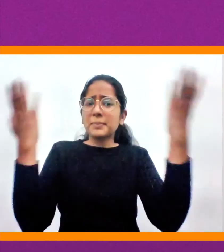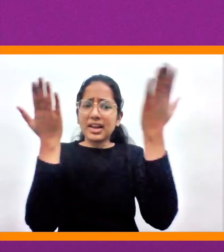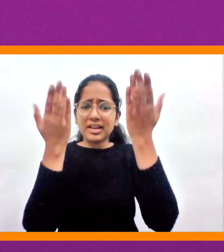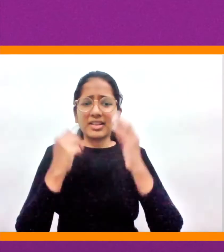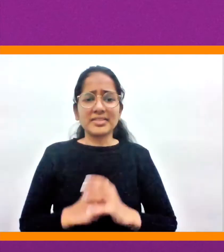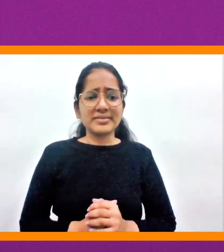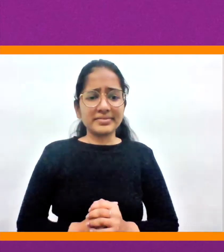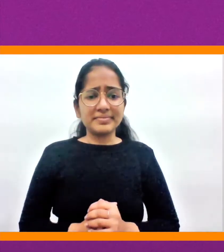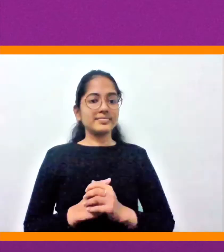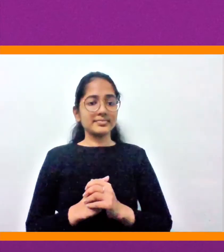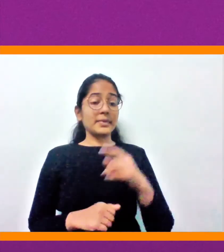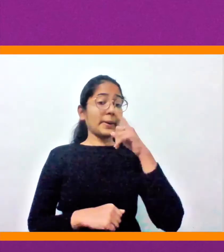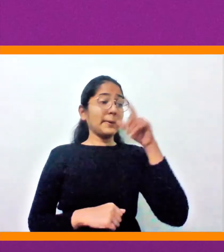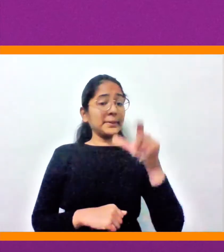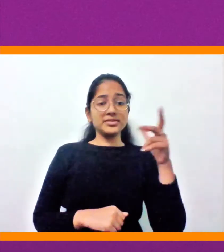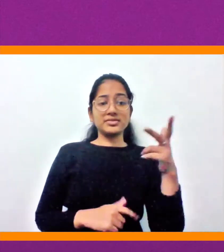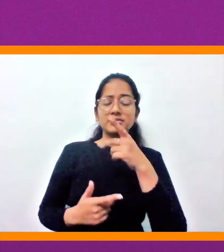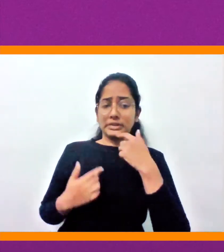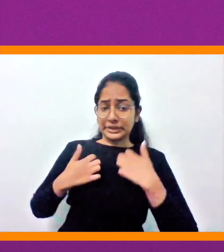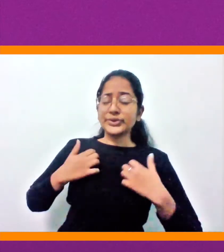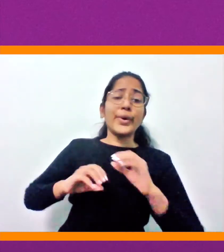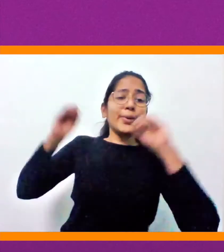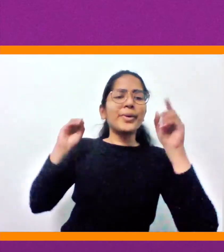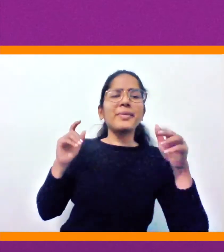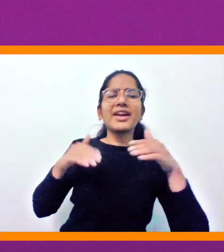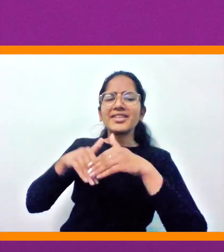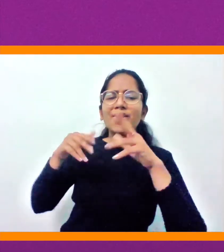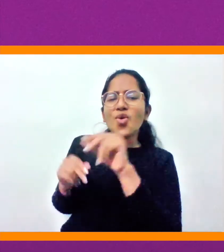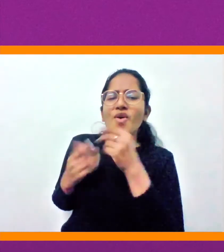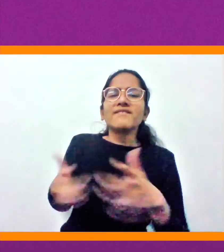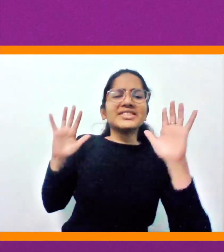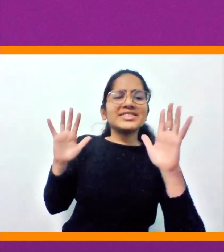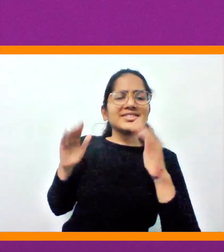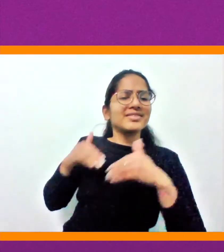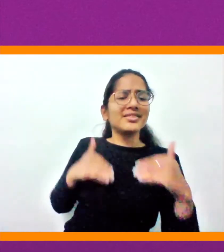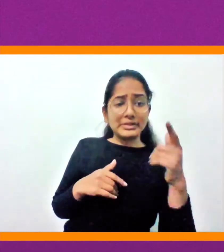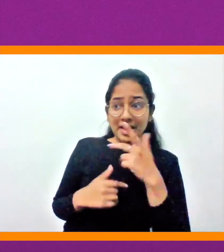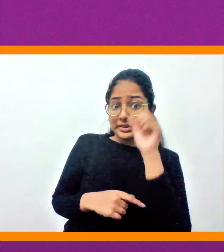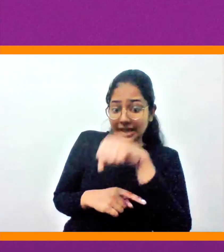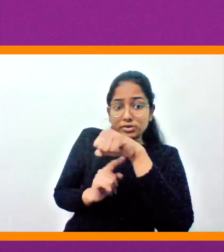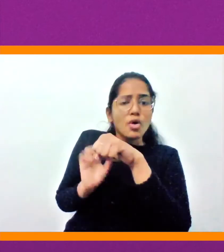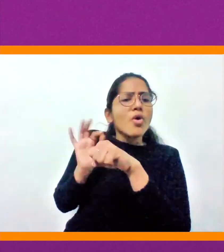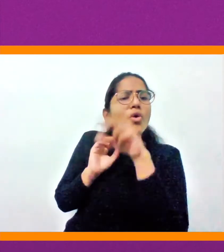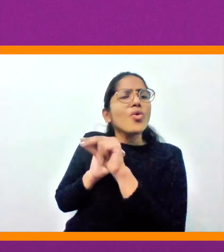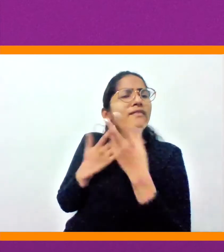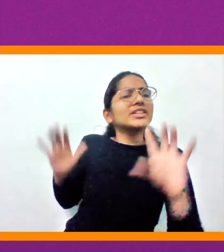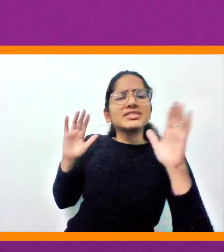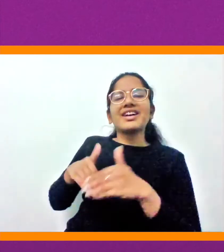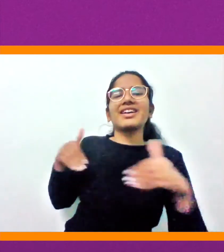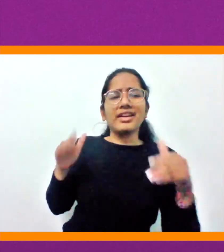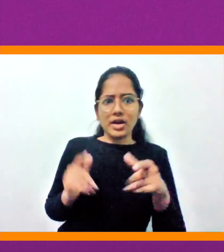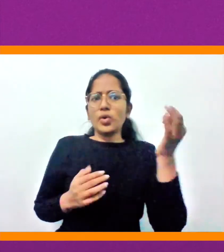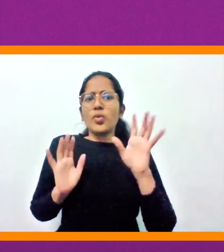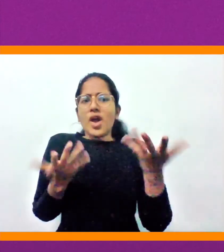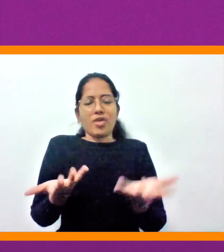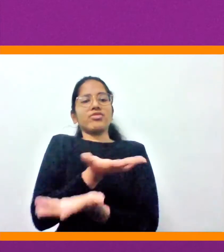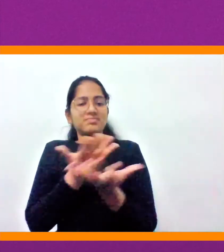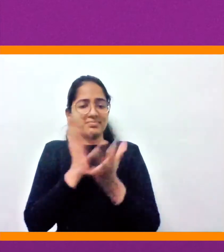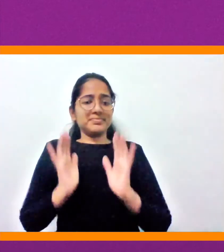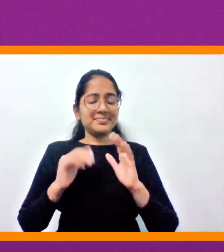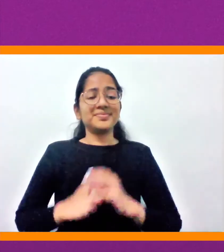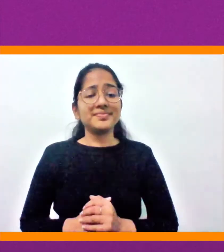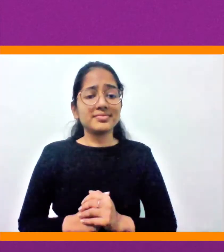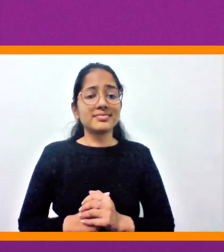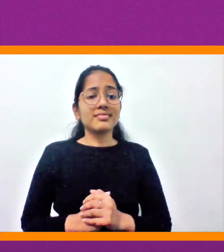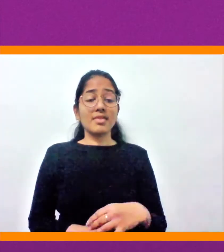songs normalize perceptions like Uski Naam Hai Biha Hai, what value does a woman's no even hold? That's